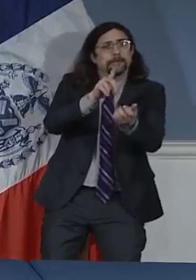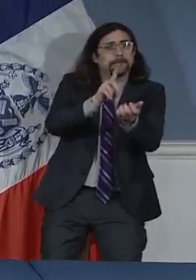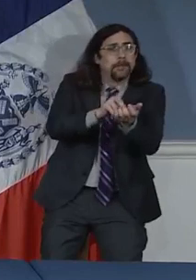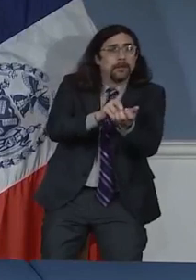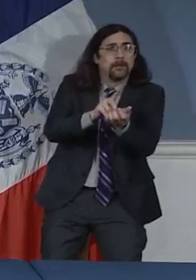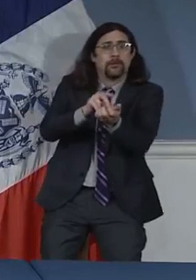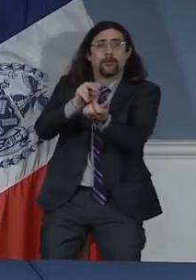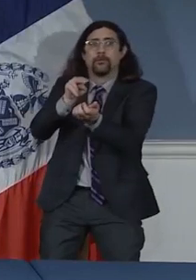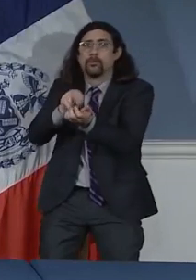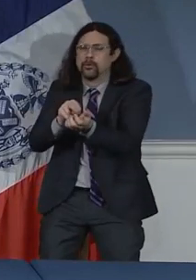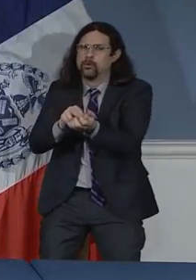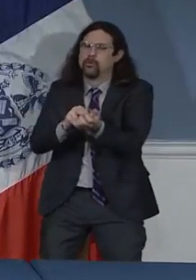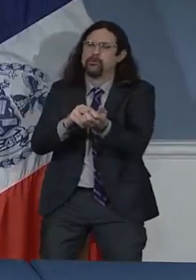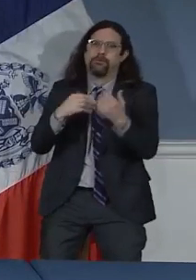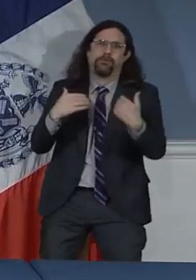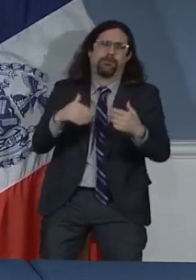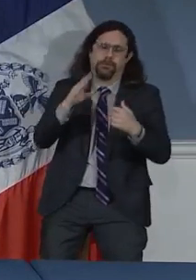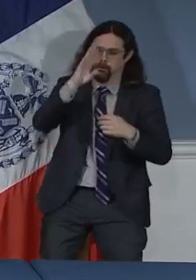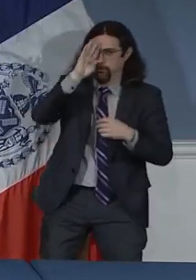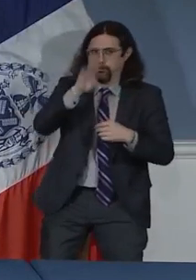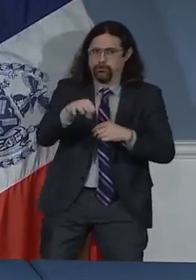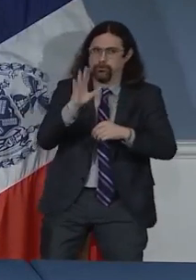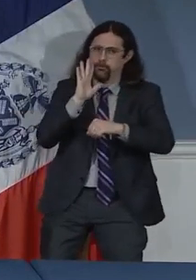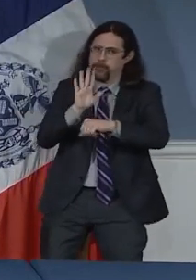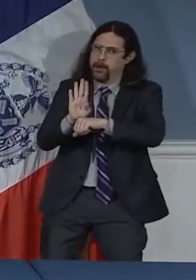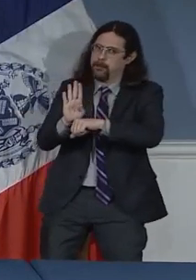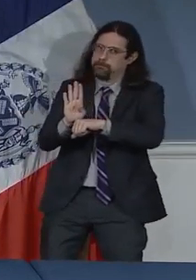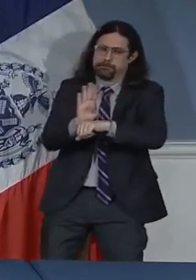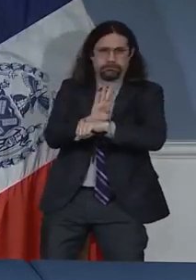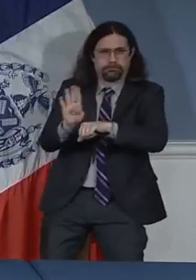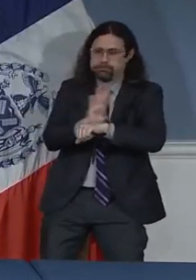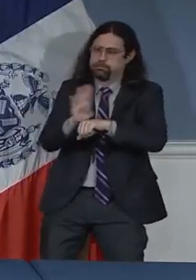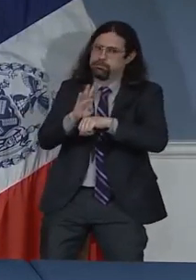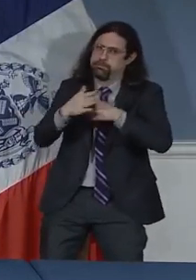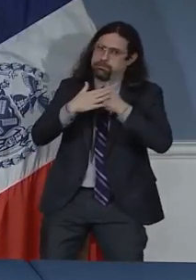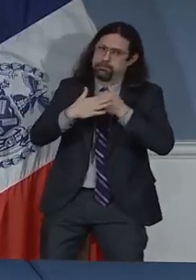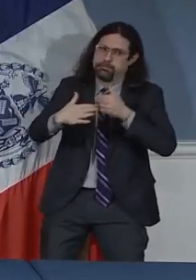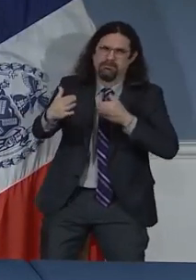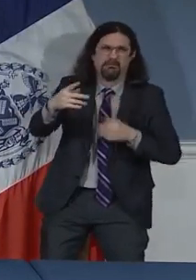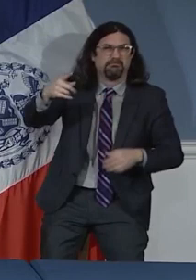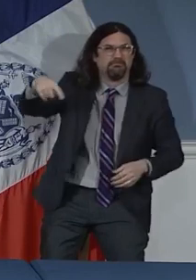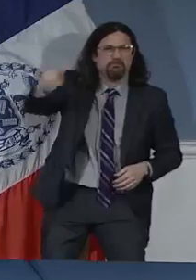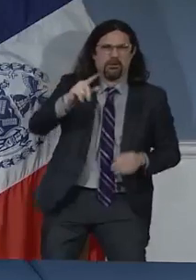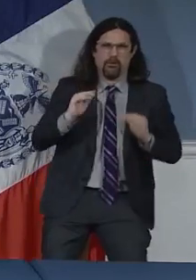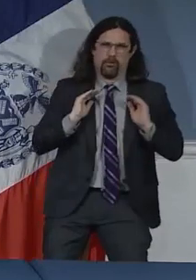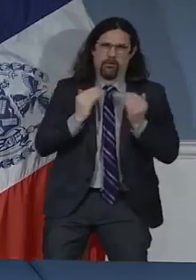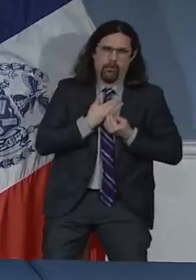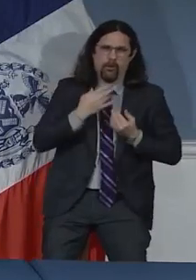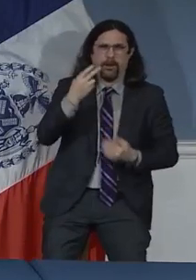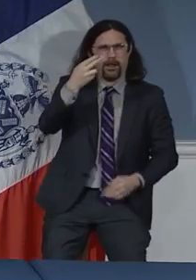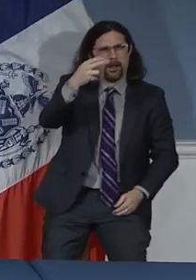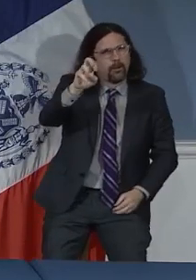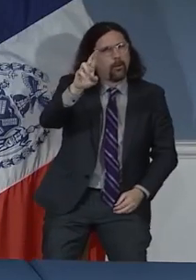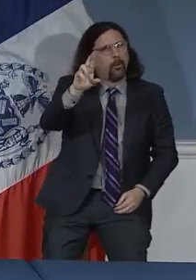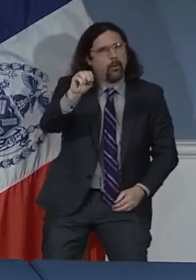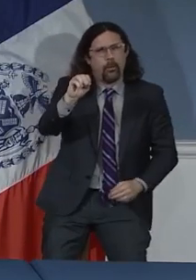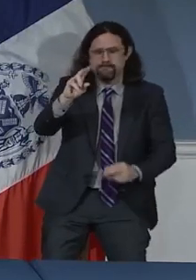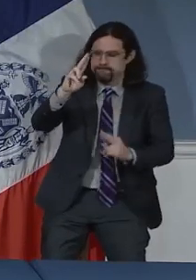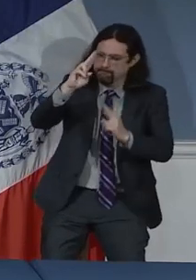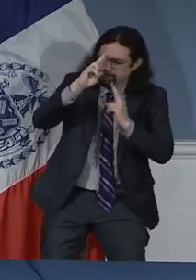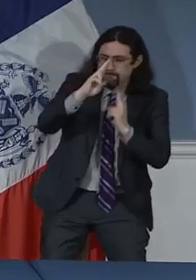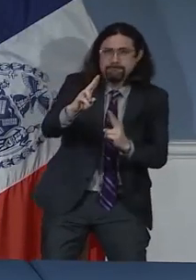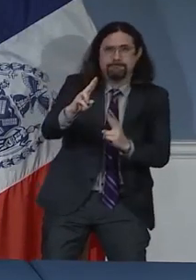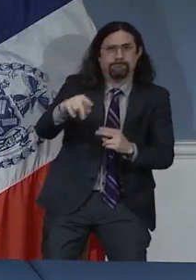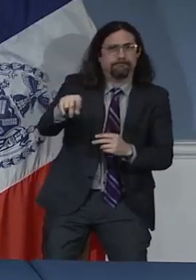heroes, but they're going to have to work in battlefield conditions. Their strength, their